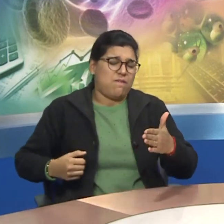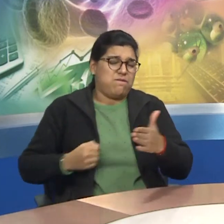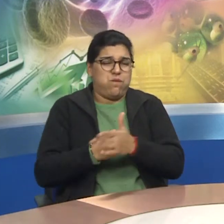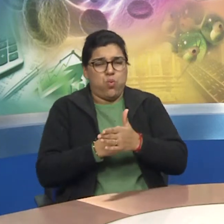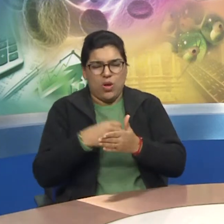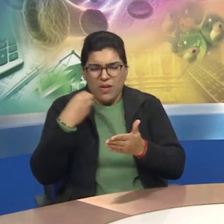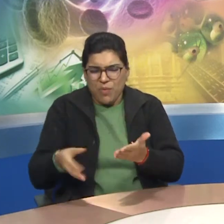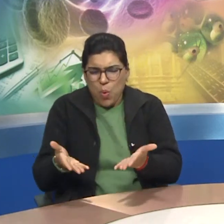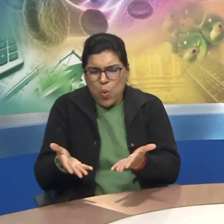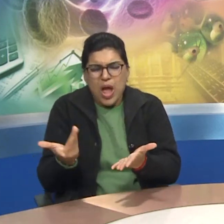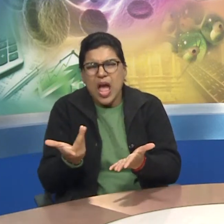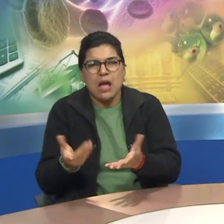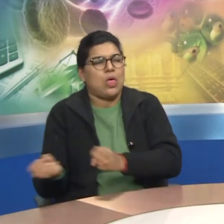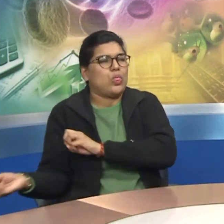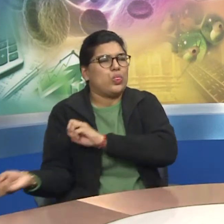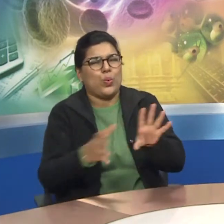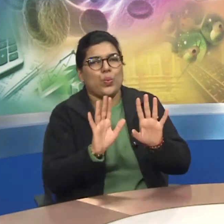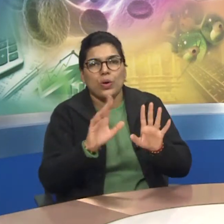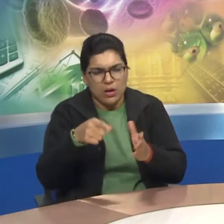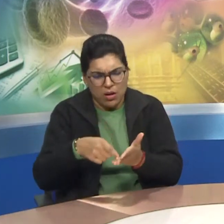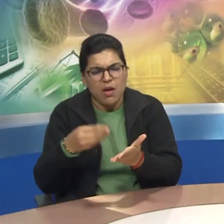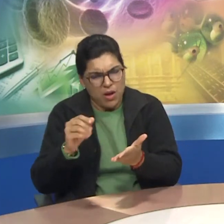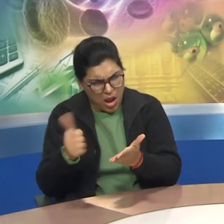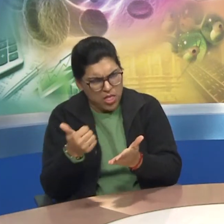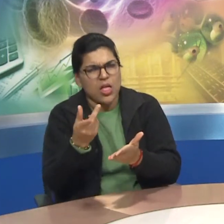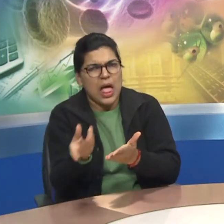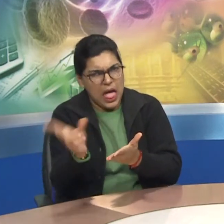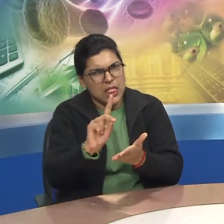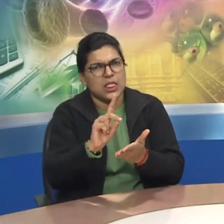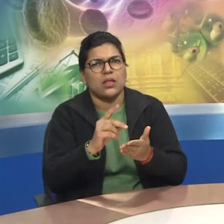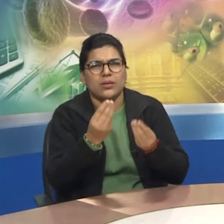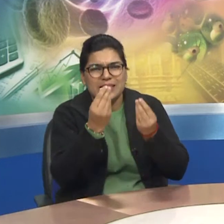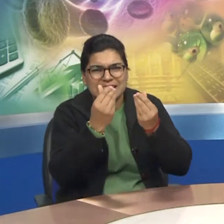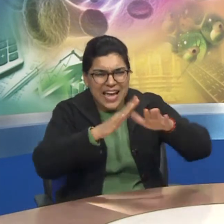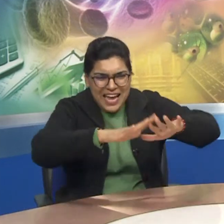We should try to compost kitchen and garden waste.